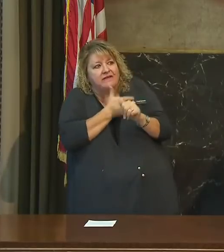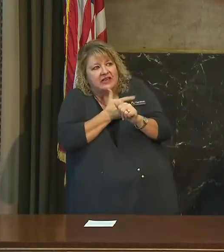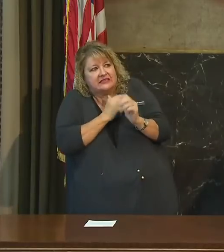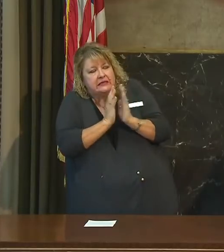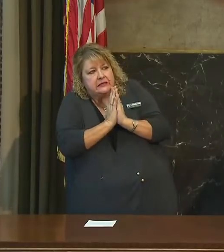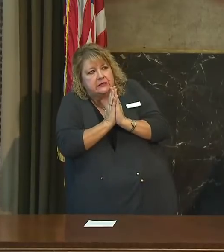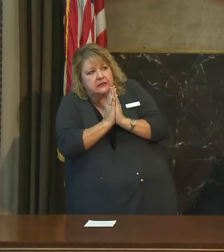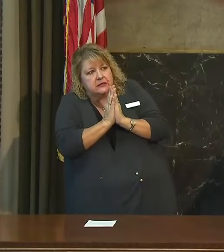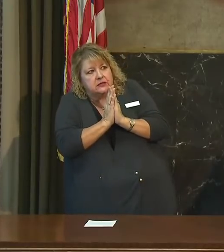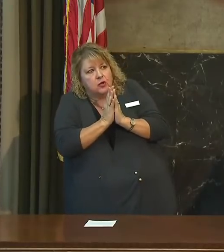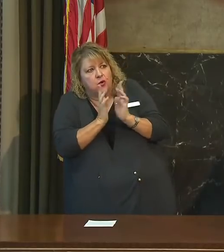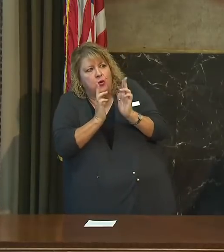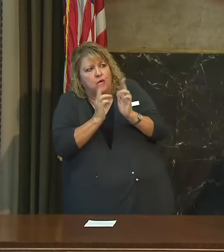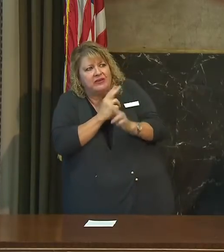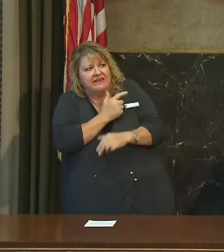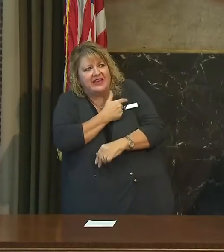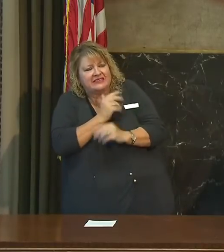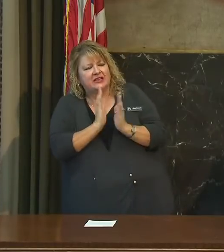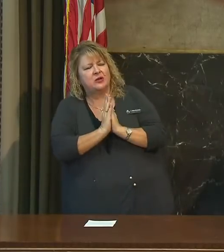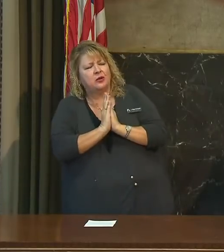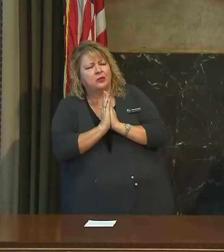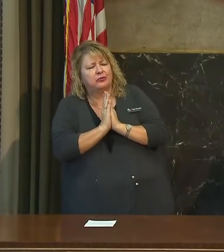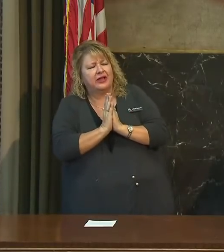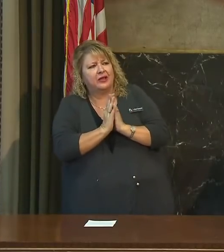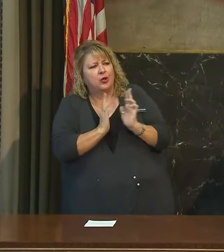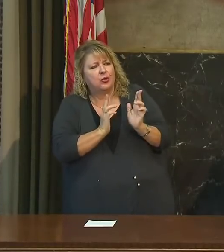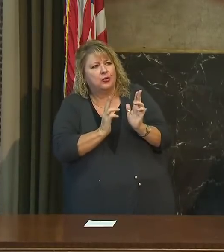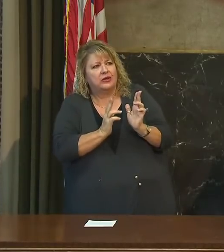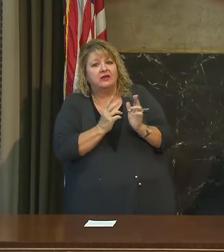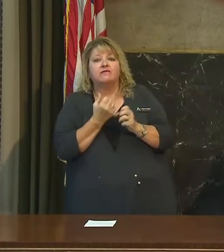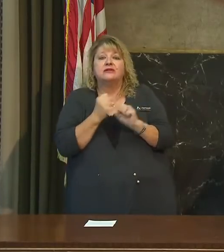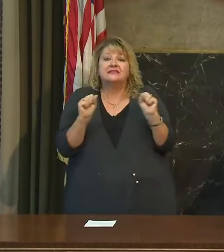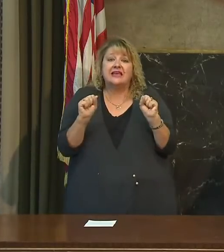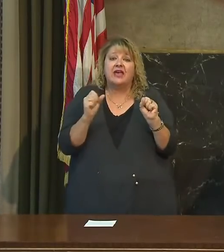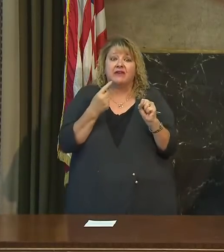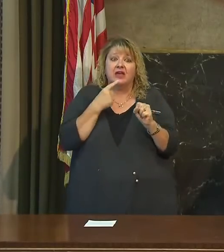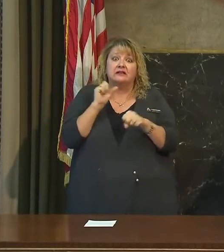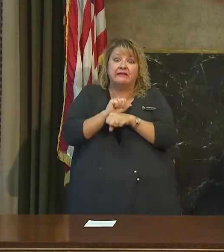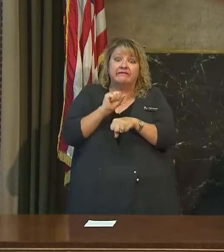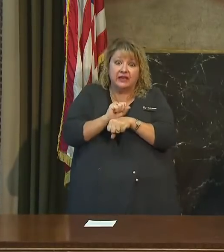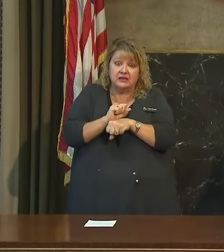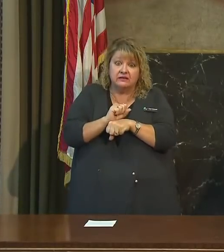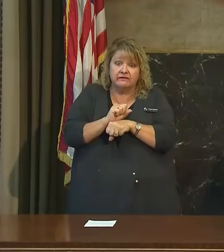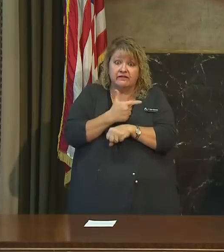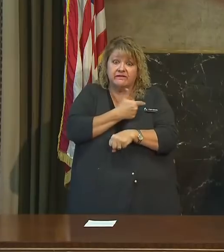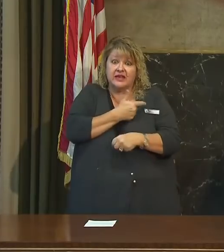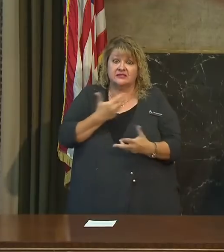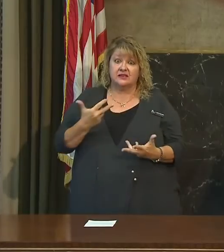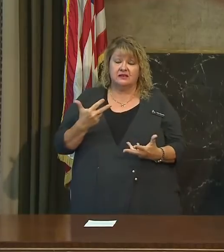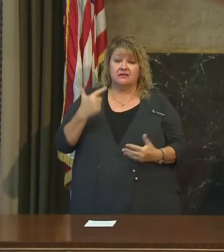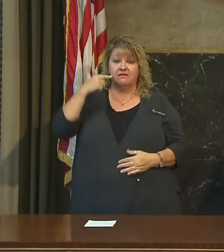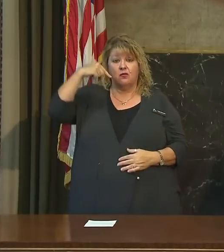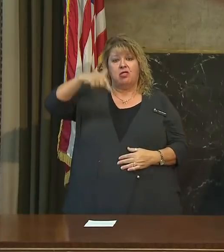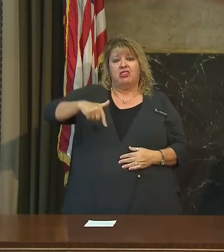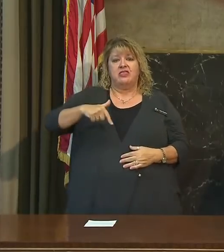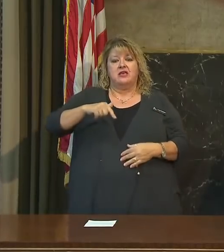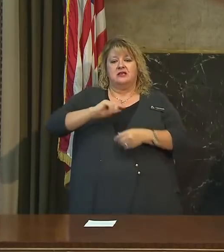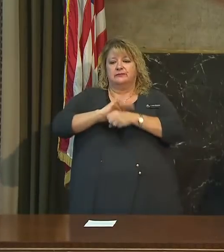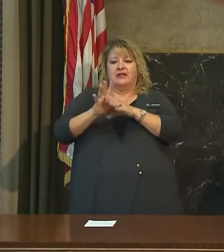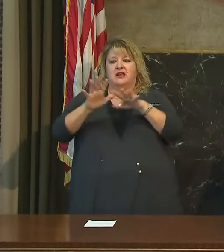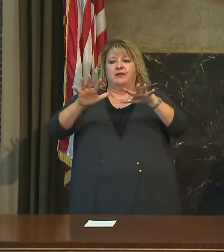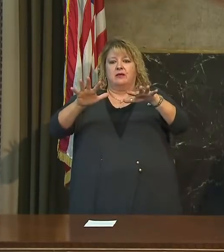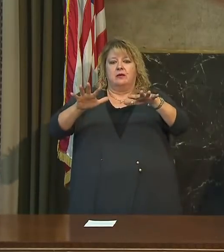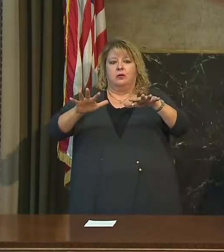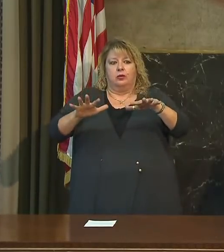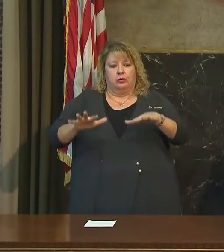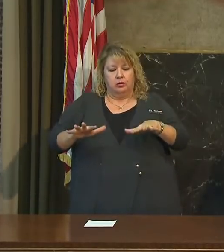come quickly when we would have safe and effective vaccines to help us get the pandemic under control and to save